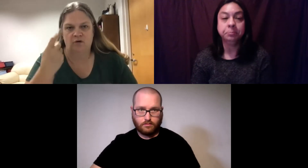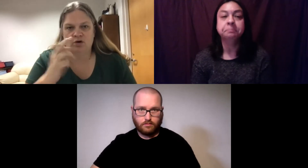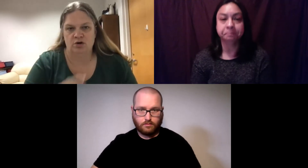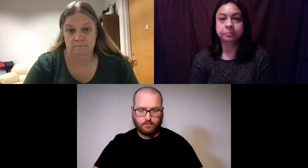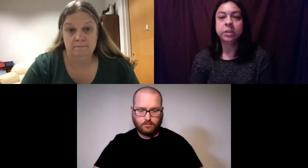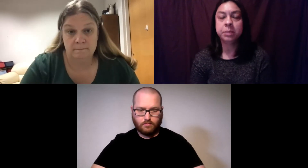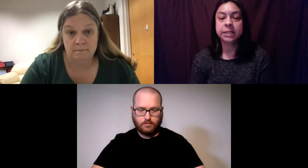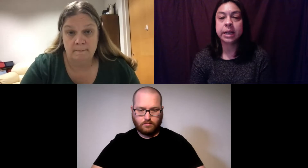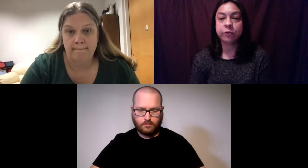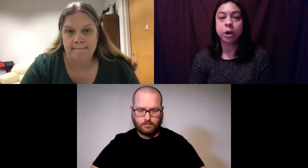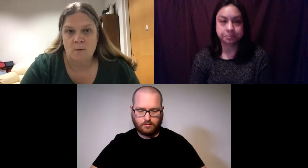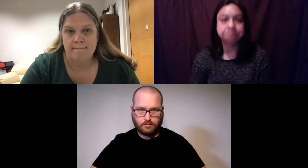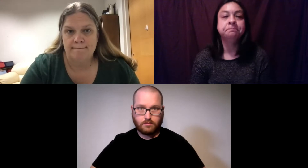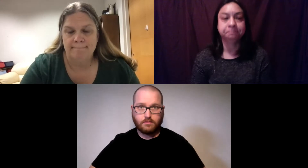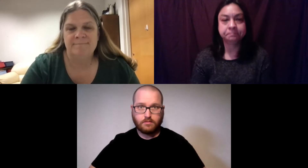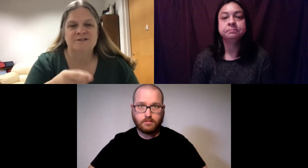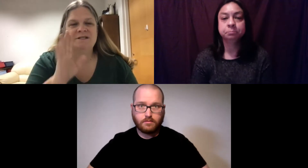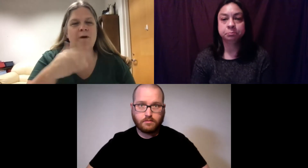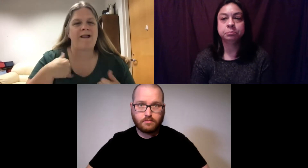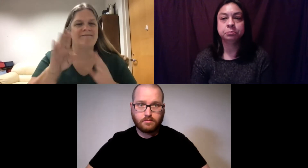with her and be signing for her.